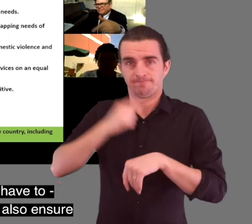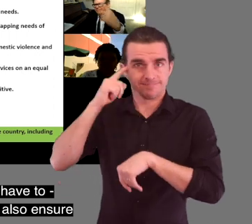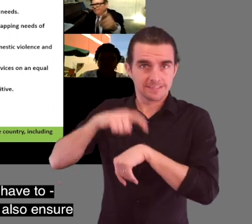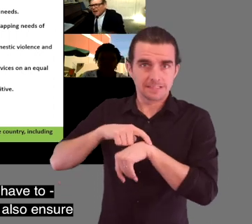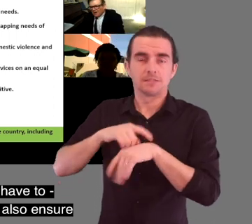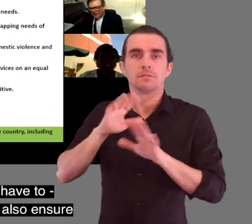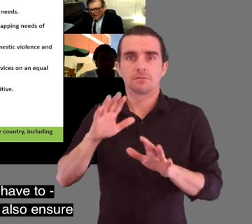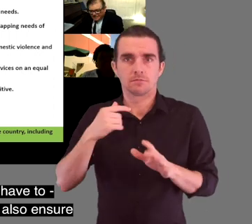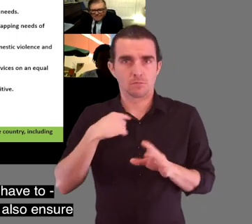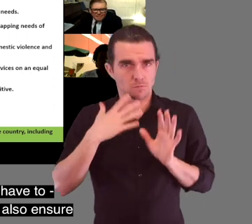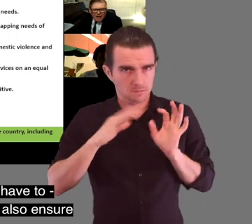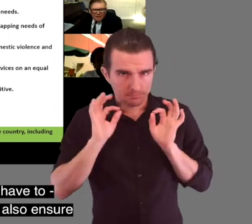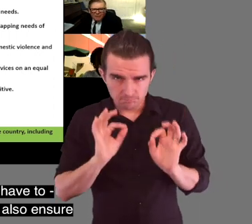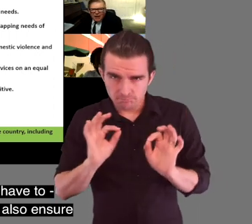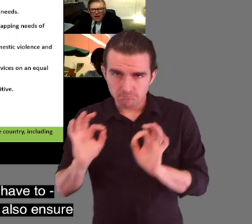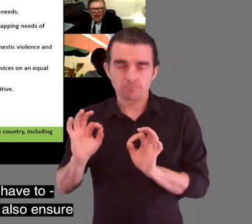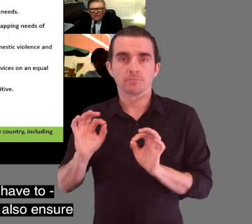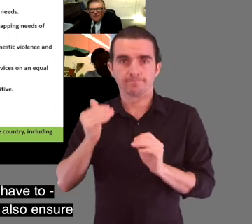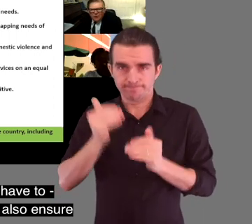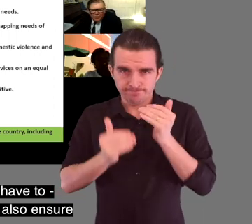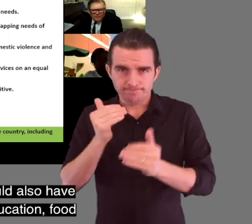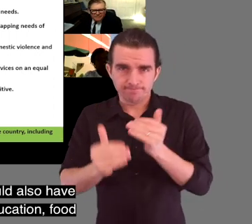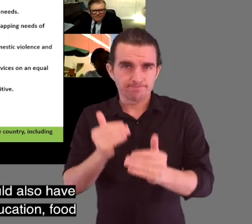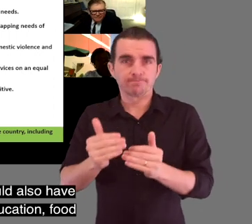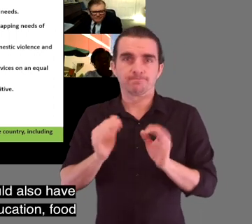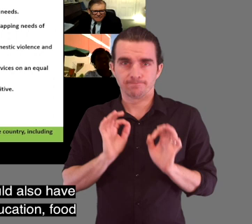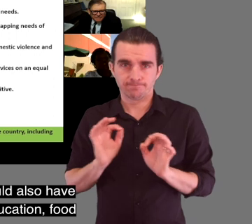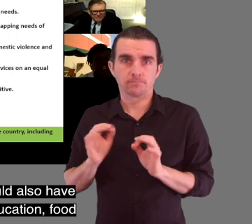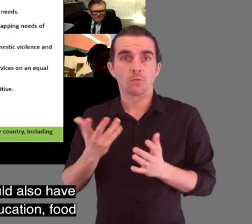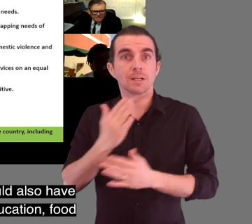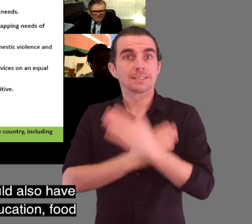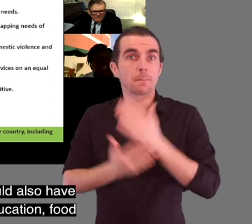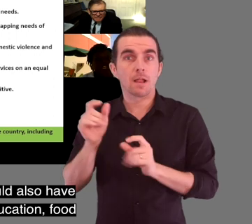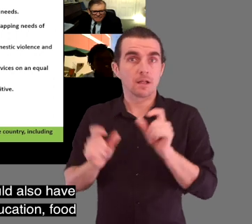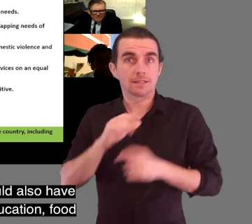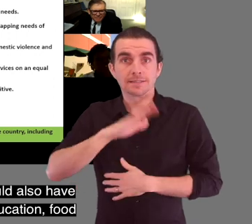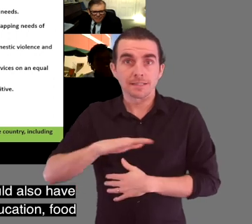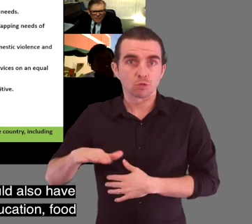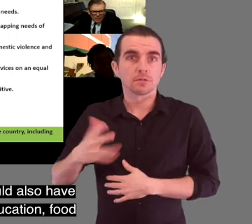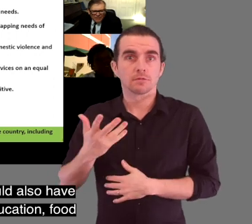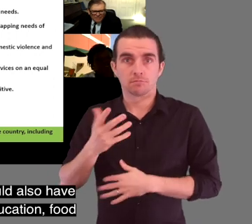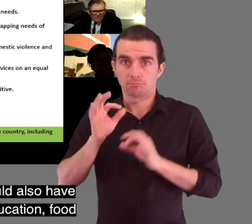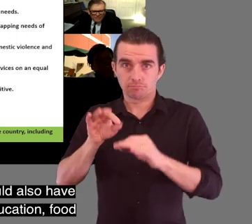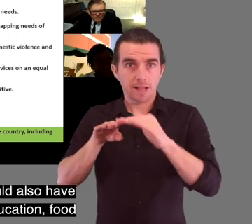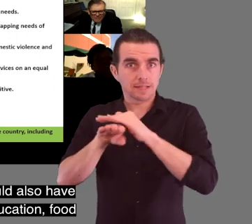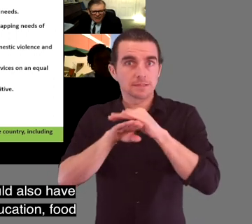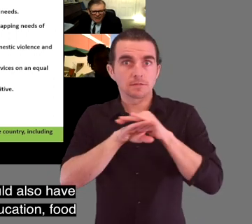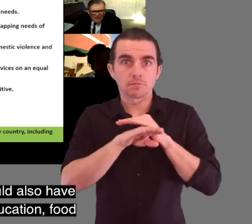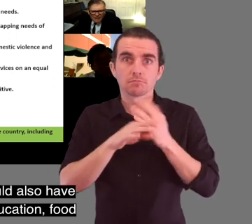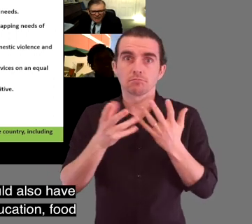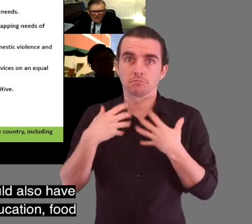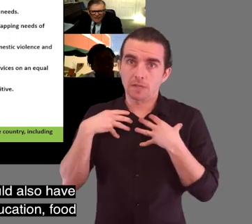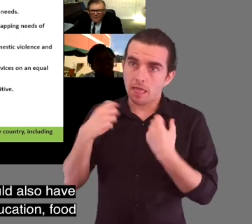situations. I Number think we're 6, you should also ensure that disabled children have equal access to health